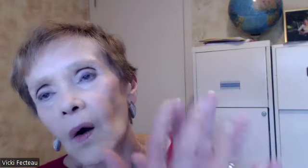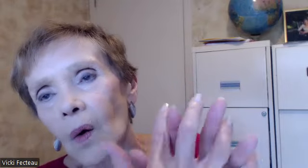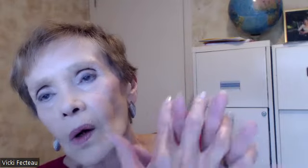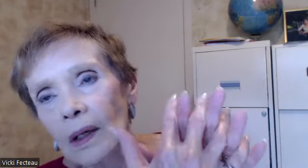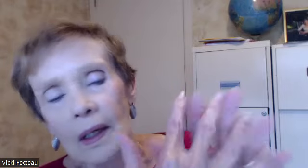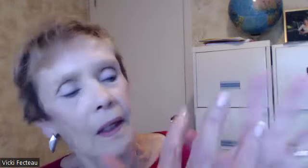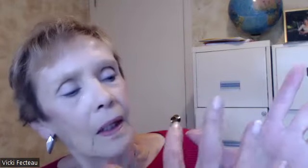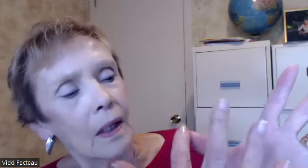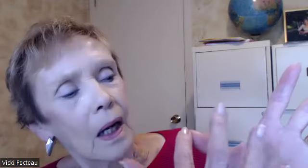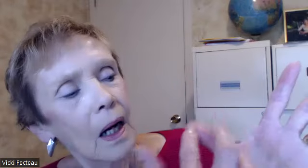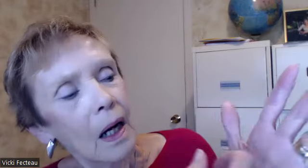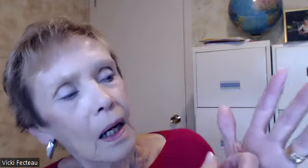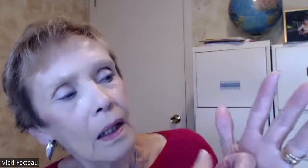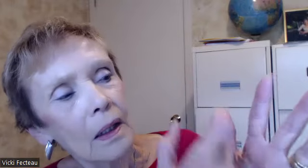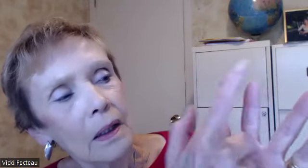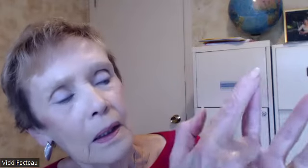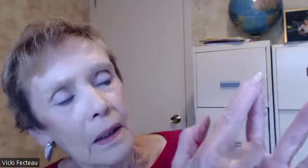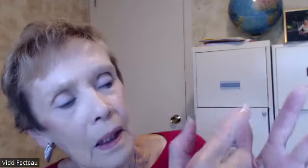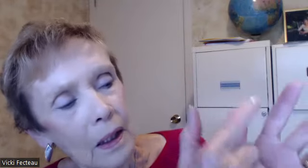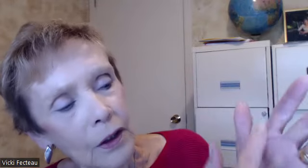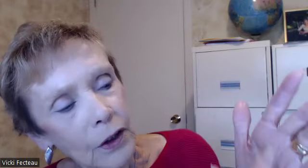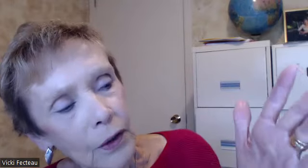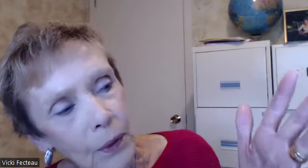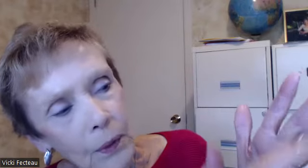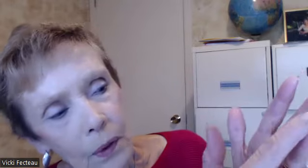how are you?